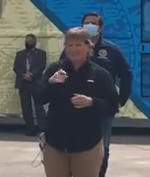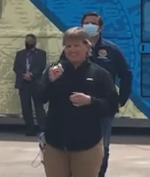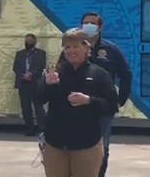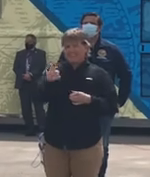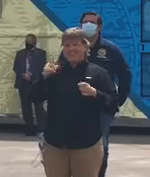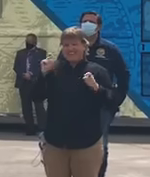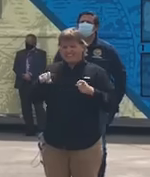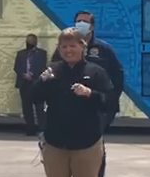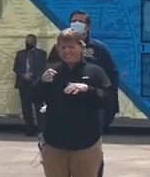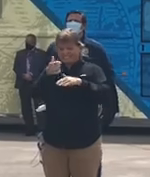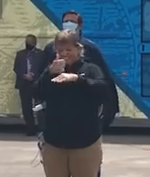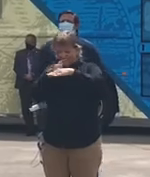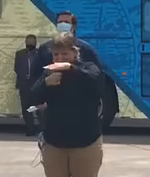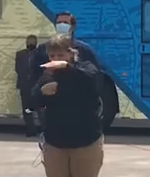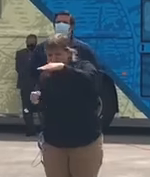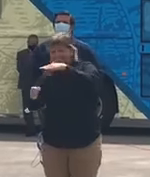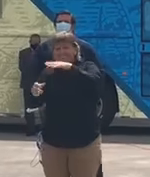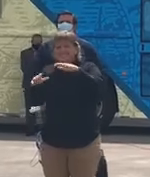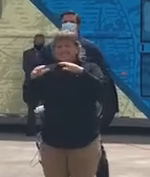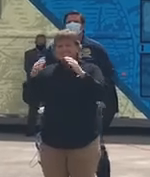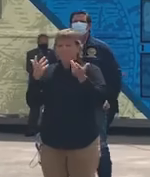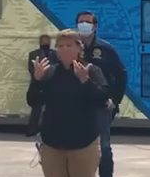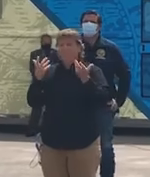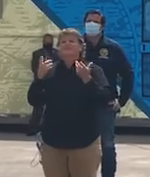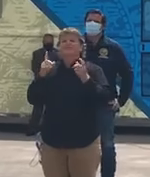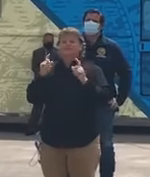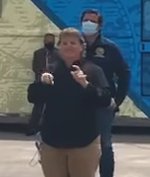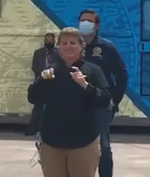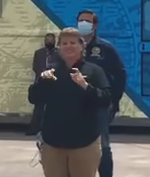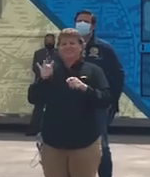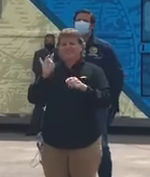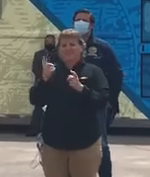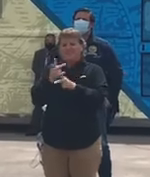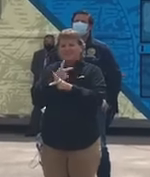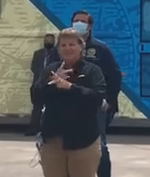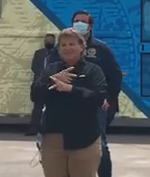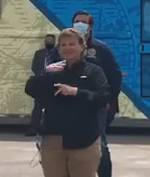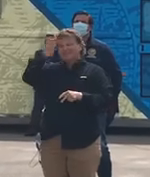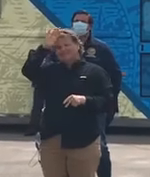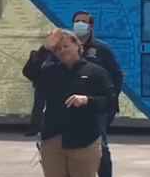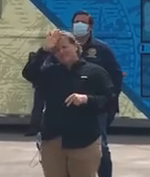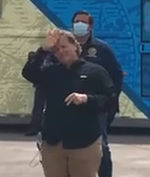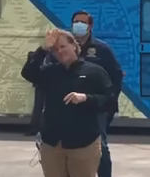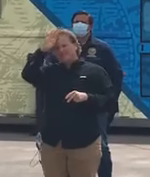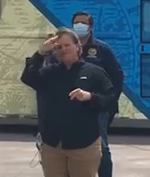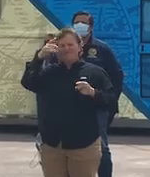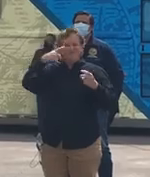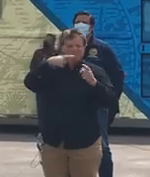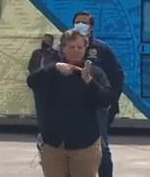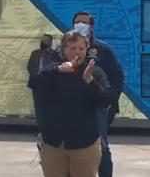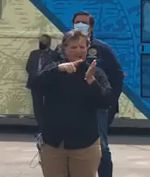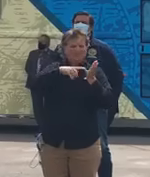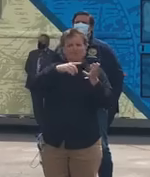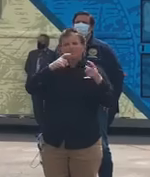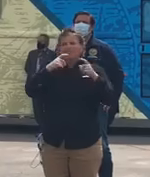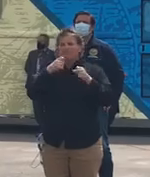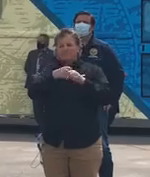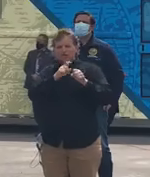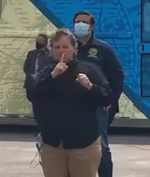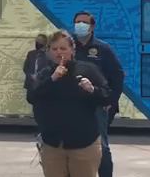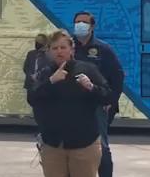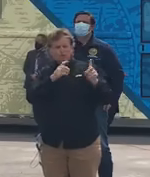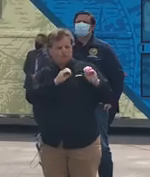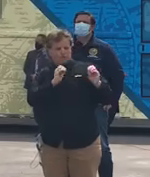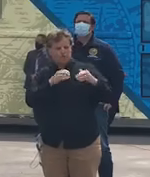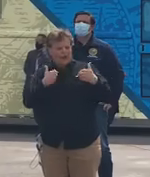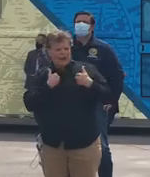protocols? Temperature checks, separating people, or perhaps we go away from that completely and go to non-congregate sheltering in hotels. We've been